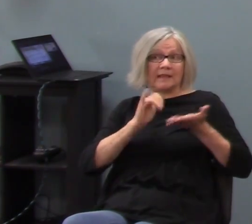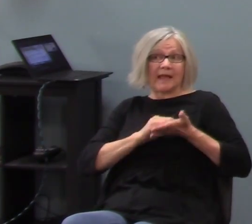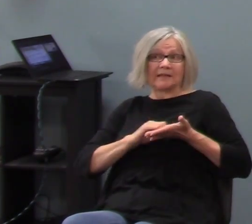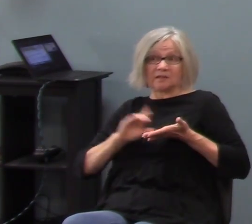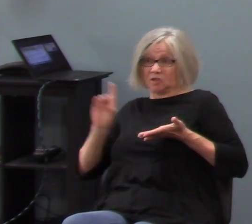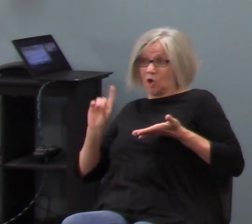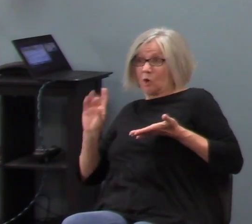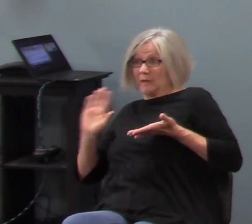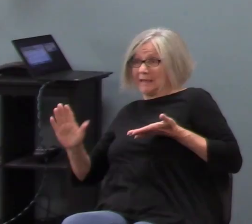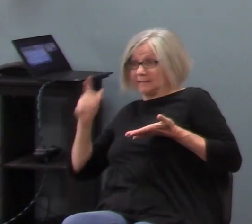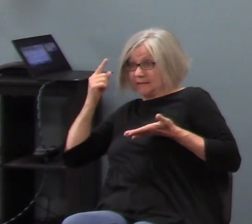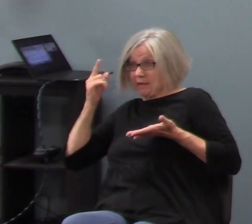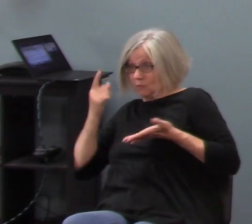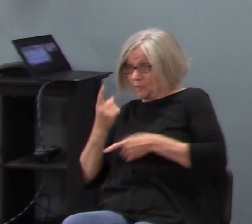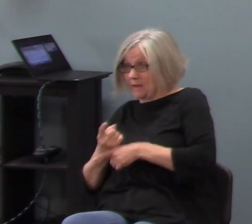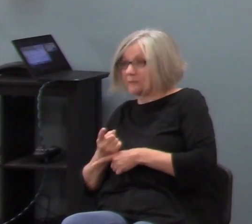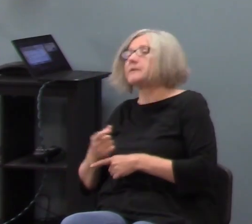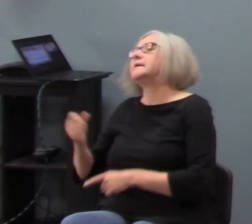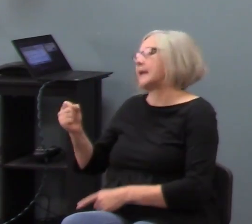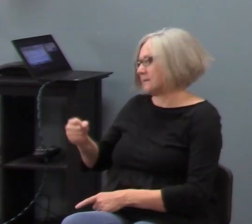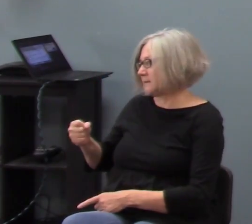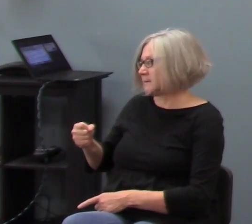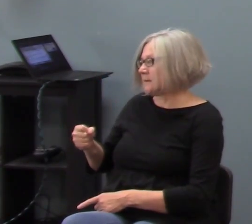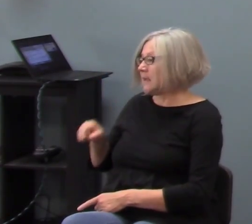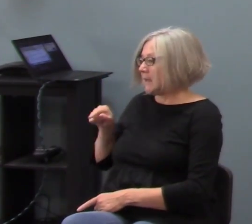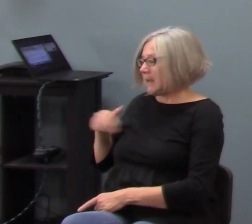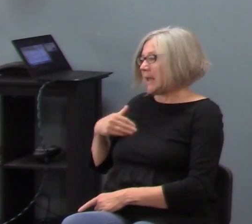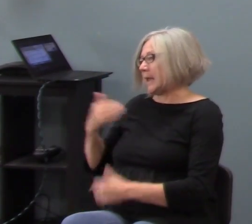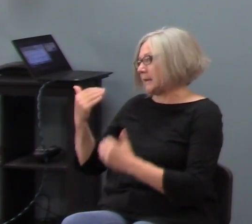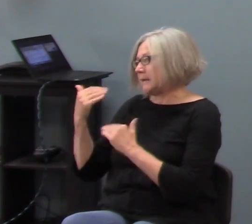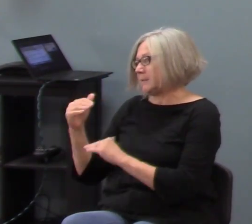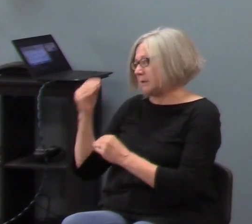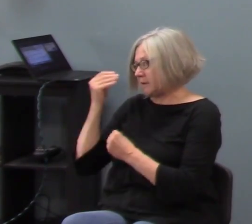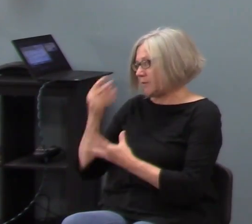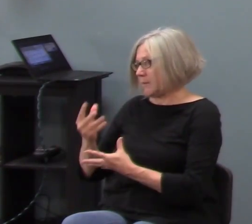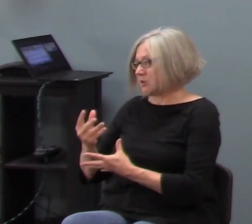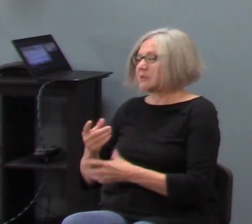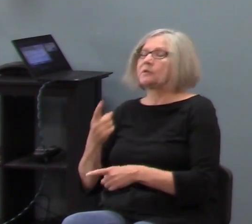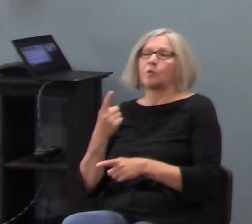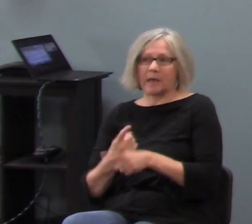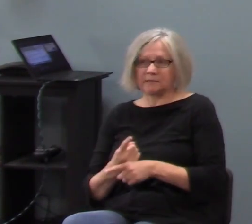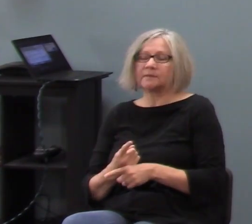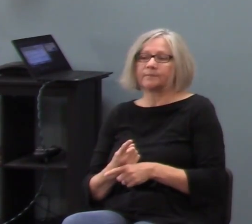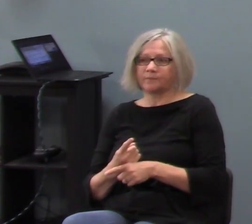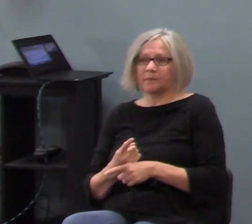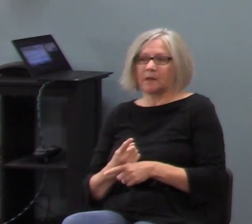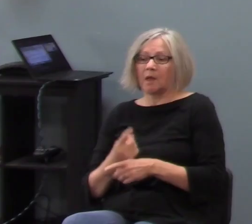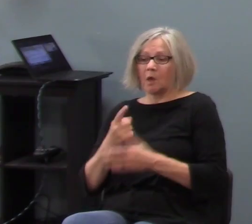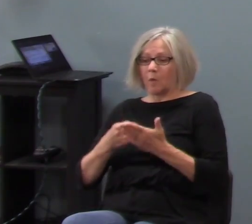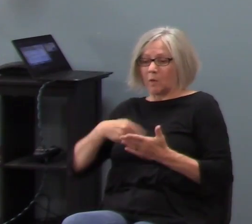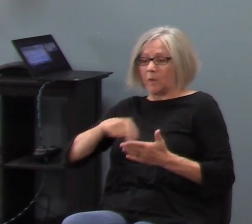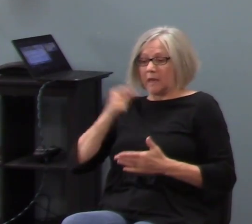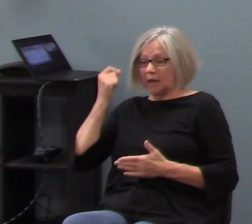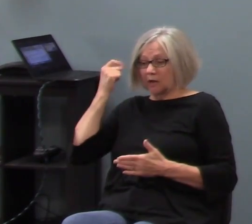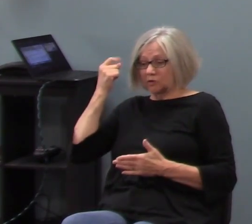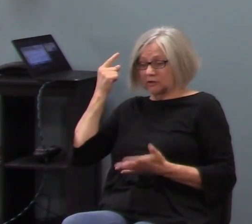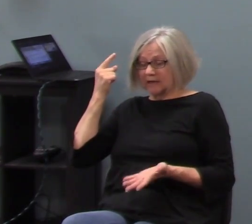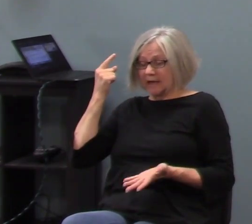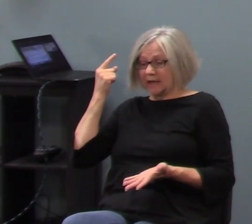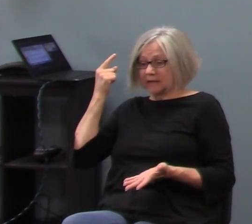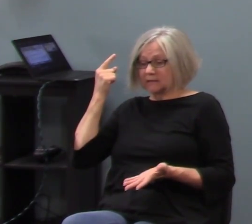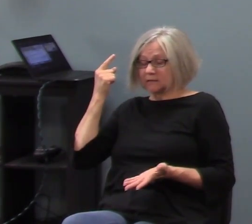so he had limited information because he didn't have genetics. And Correct. stuff like It's that. what we understand of evolution today is usually known